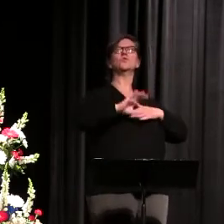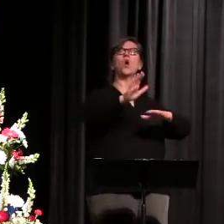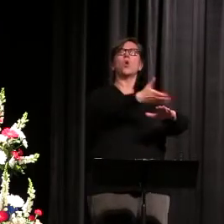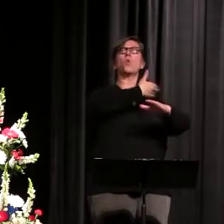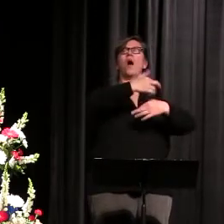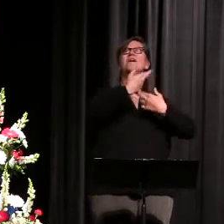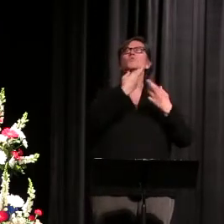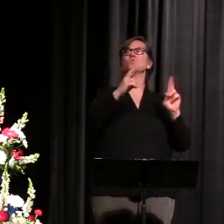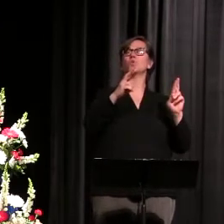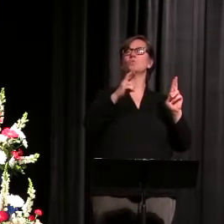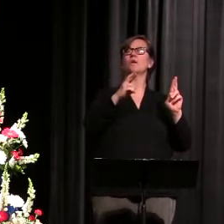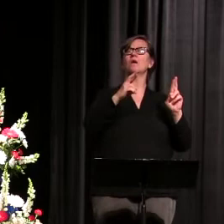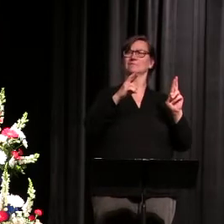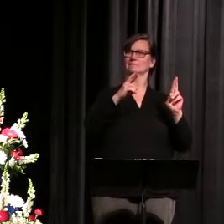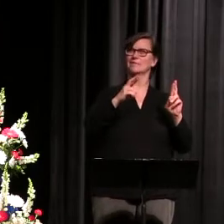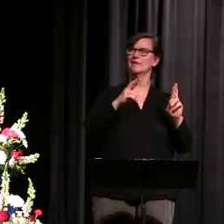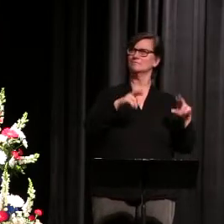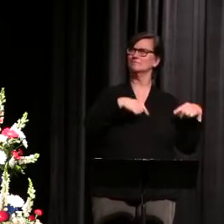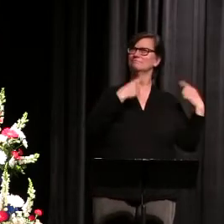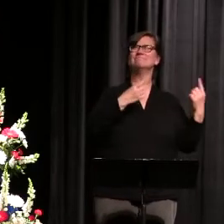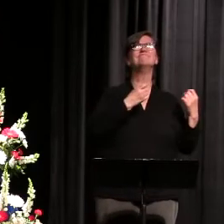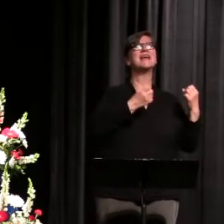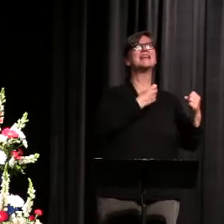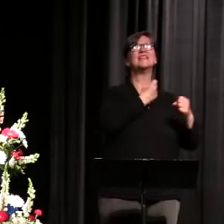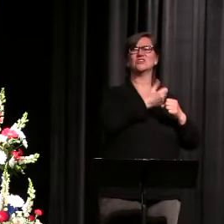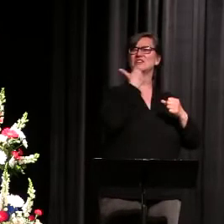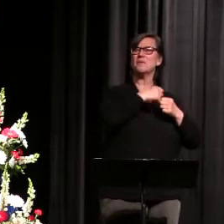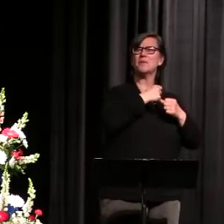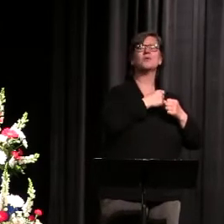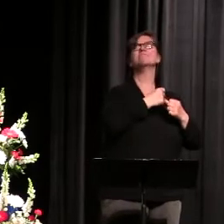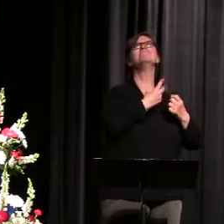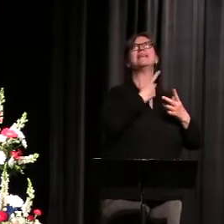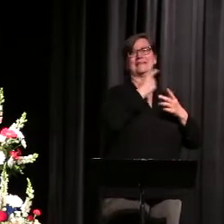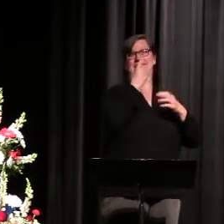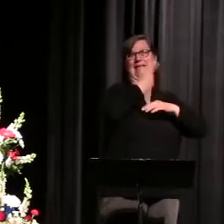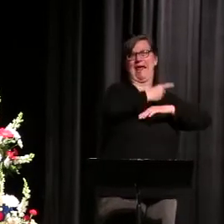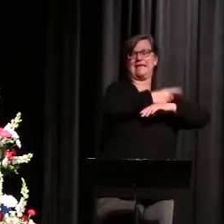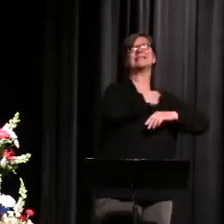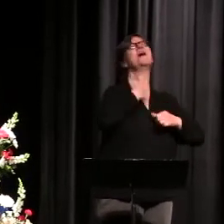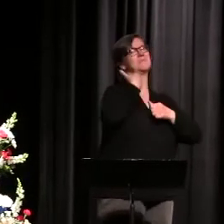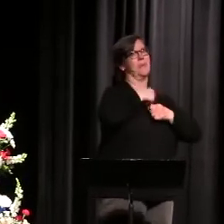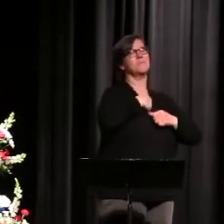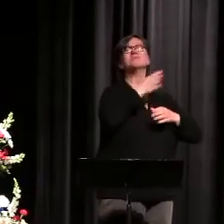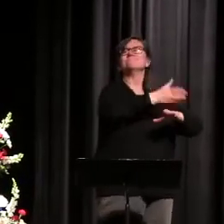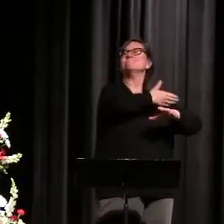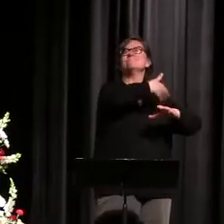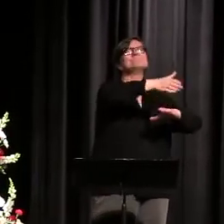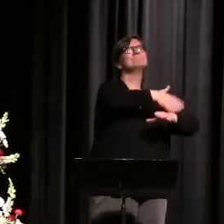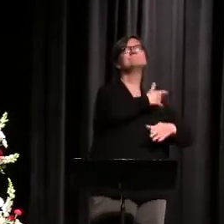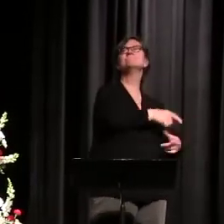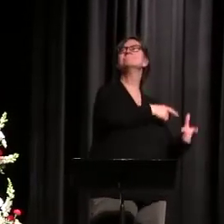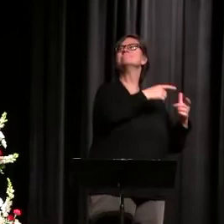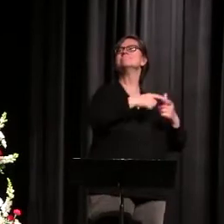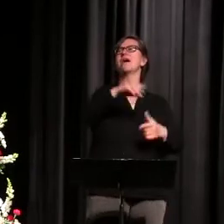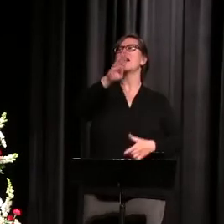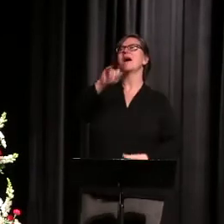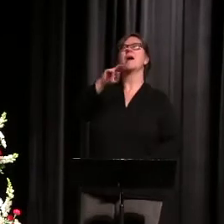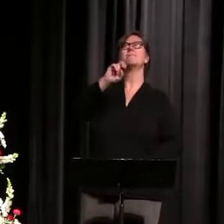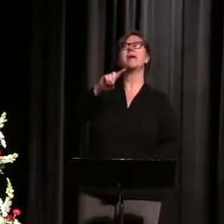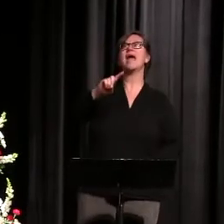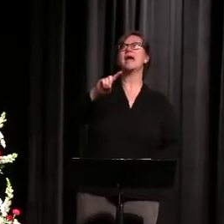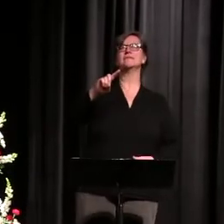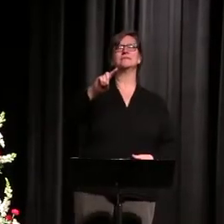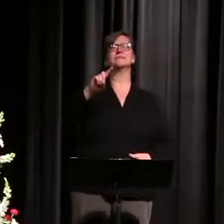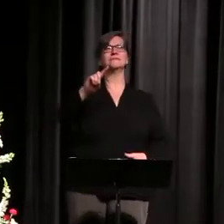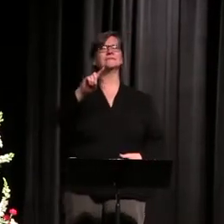friends. In the band room, you lost track of time gazing at the paintings on the walls and somehow ceilings, wondering about the past